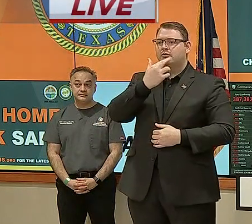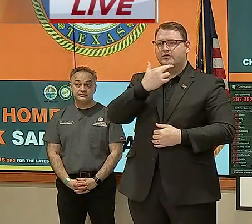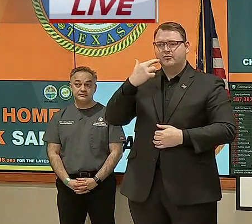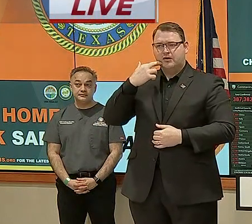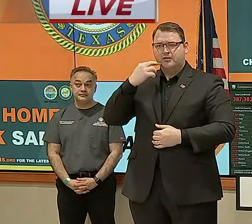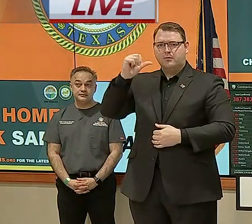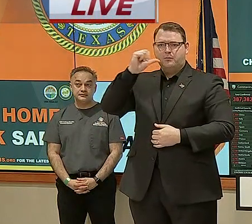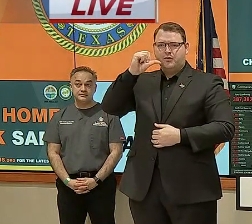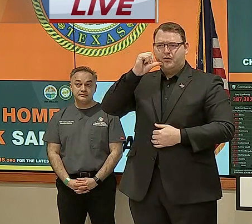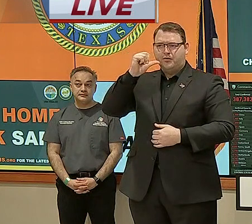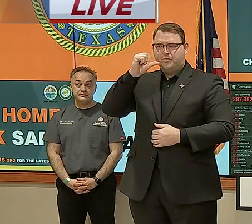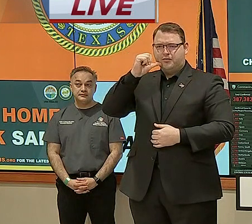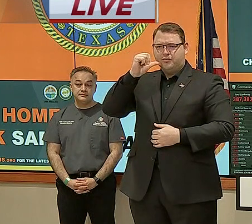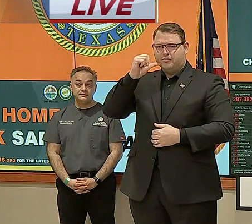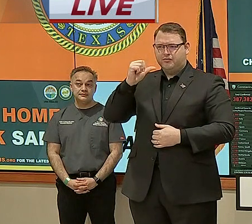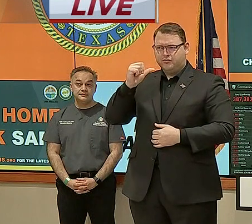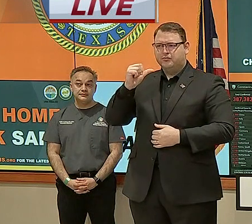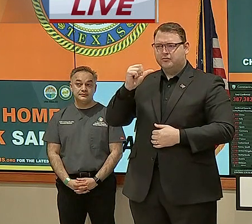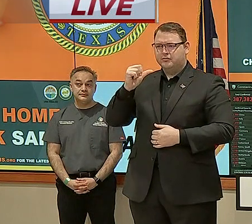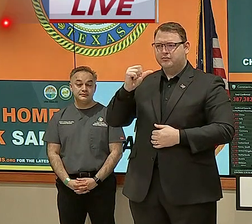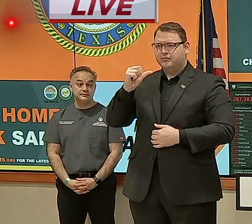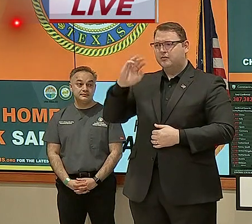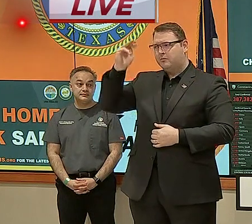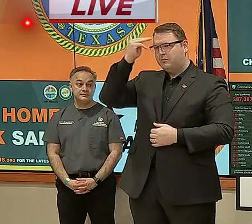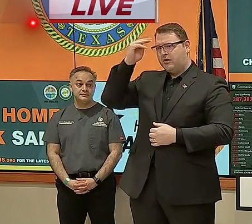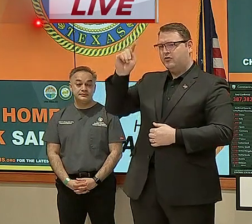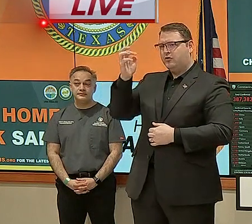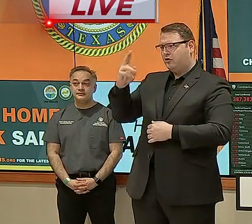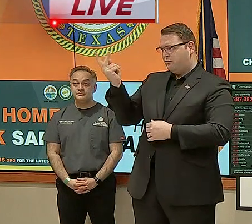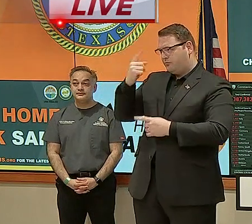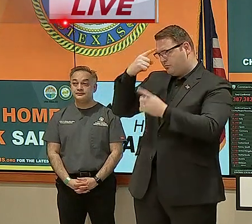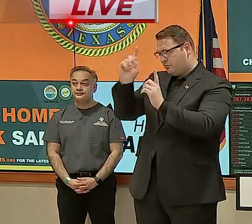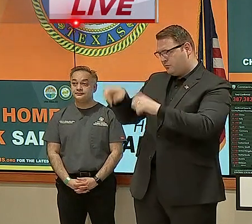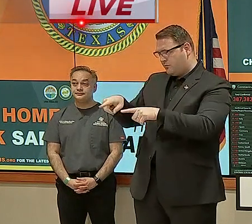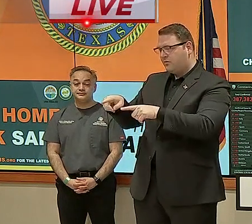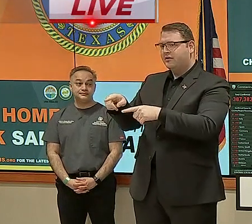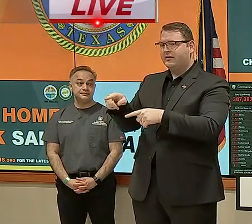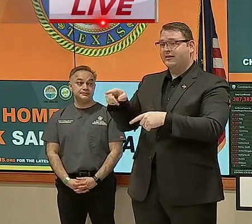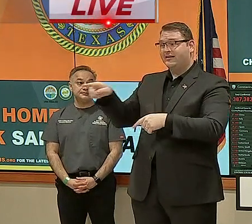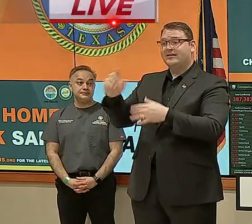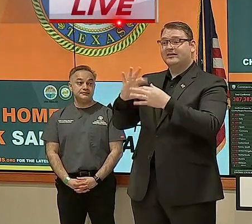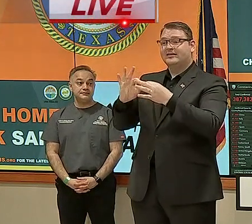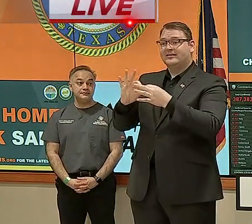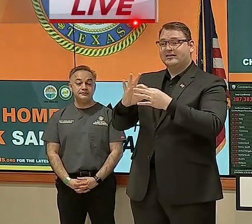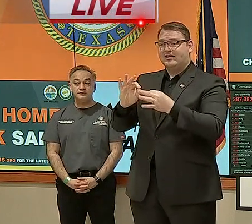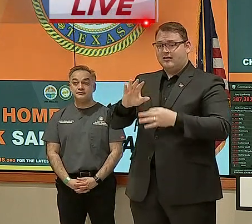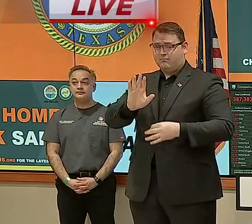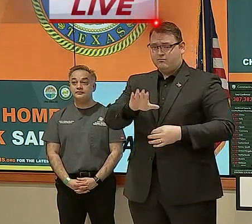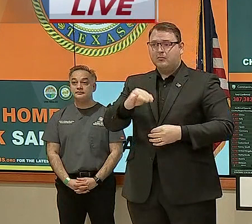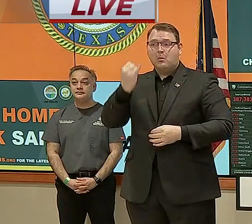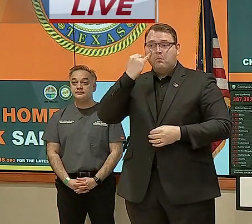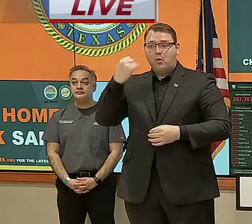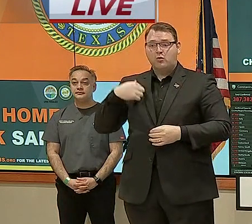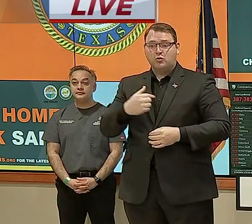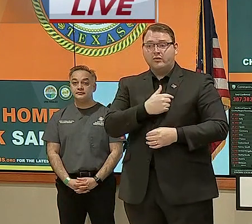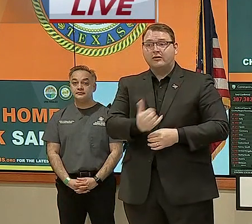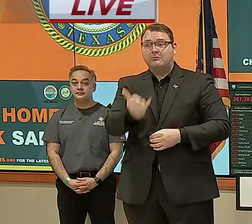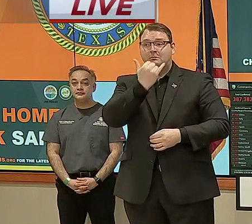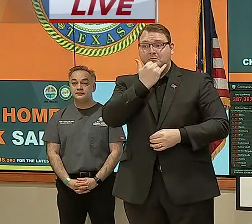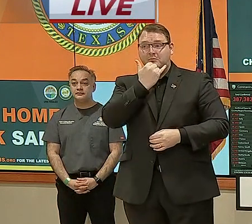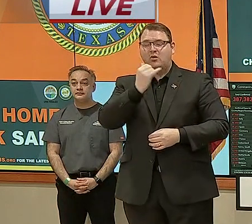with Mayor Turner a few days ago, we said that if we erred, we would err on the side of action. And in